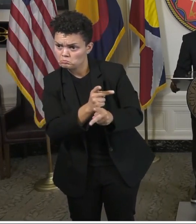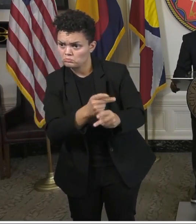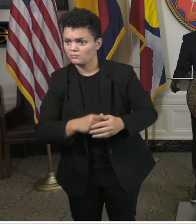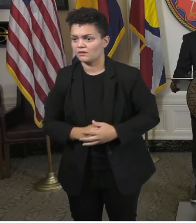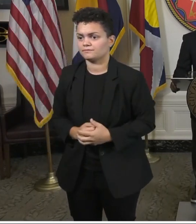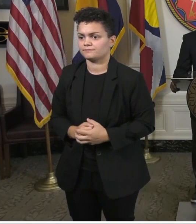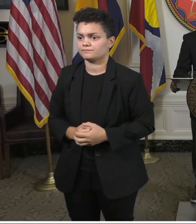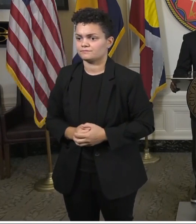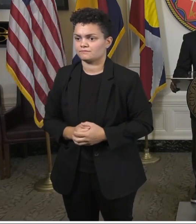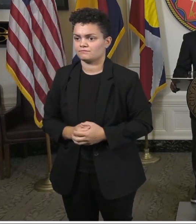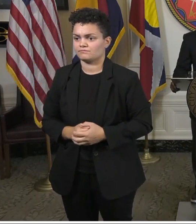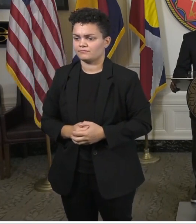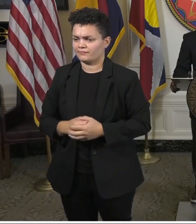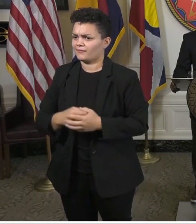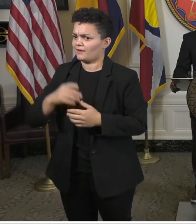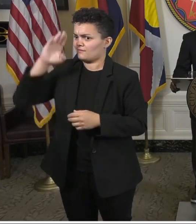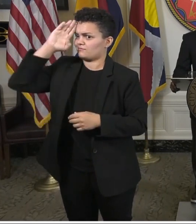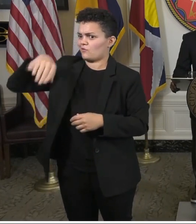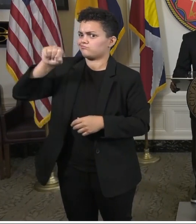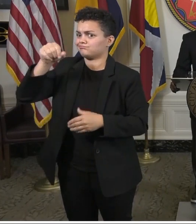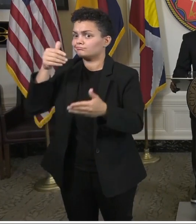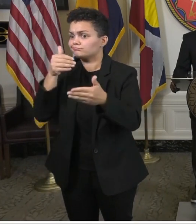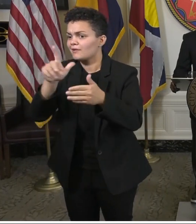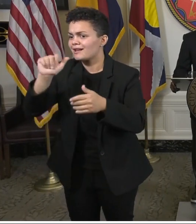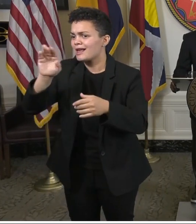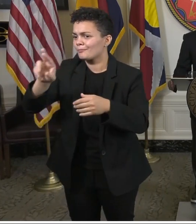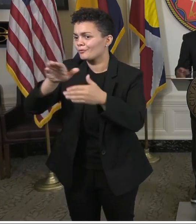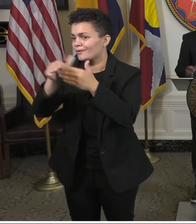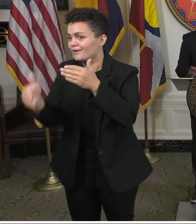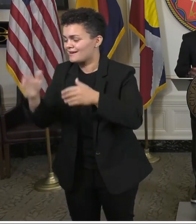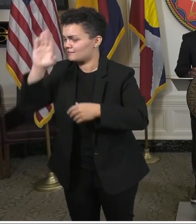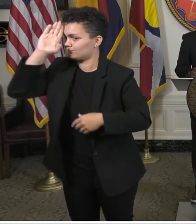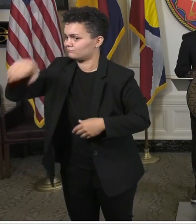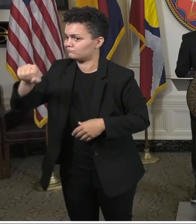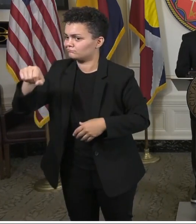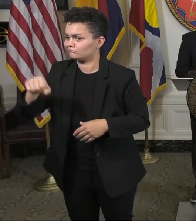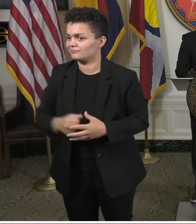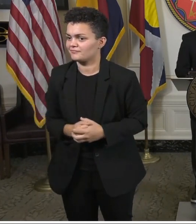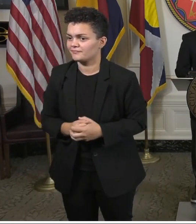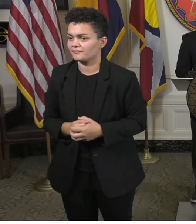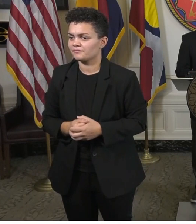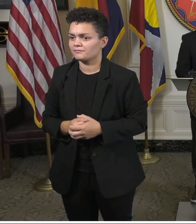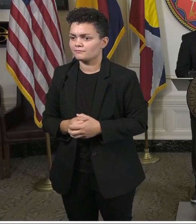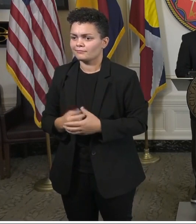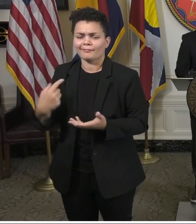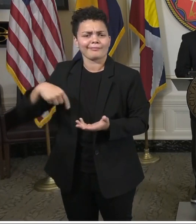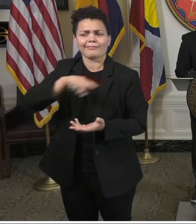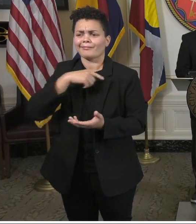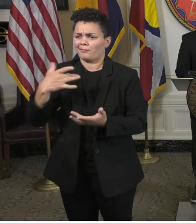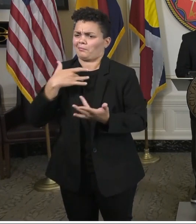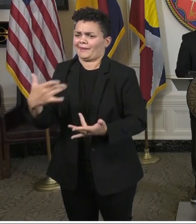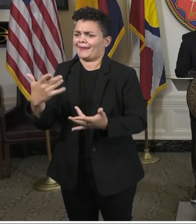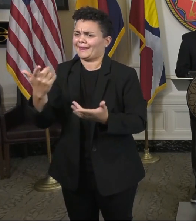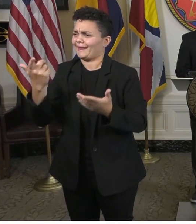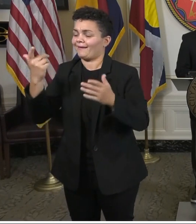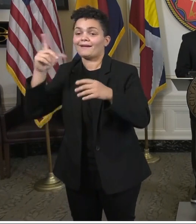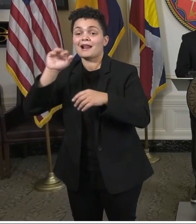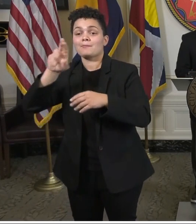into our Labor Day weekend. And while we usually look forward to our end of the summer celebrations, we